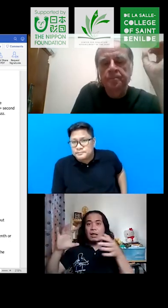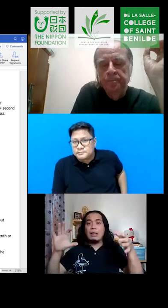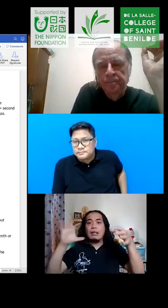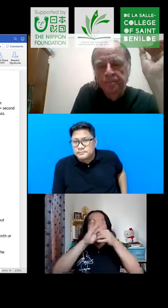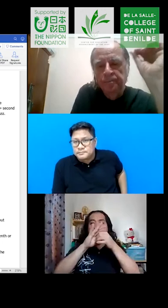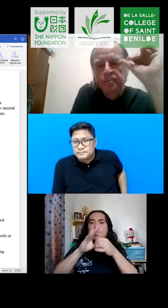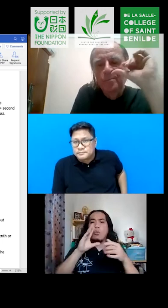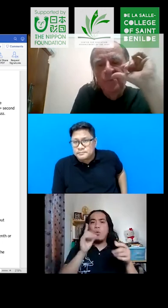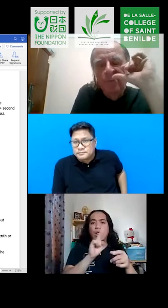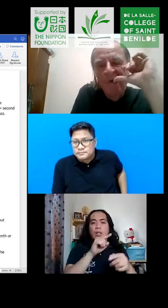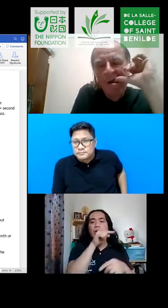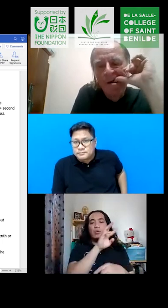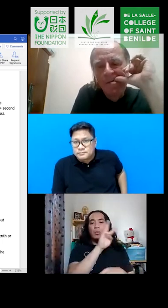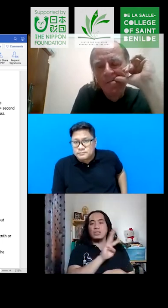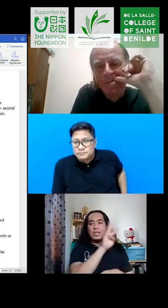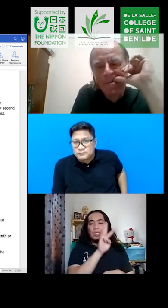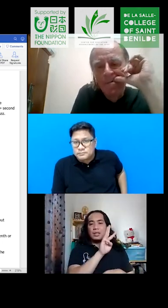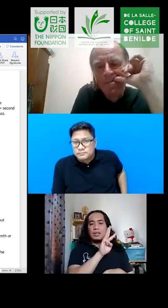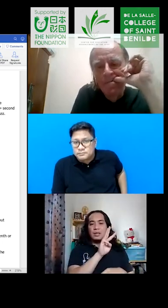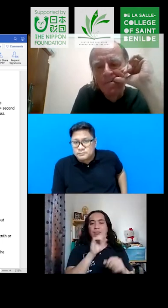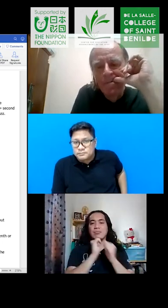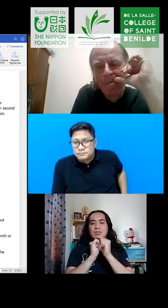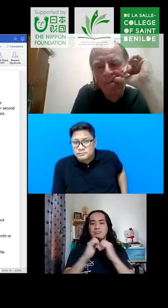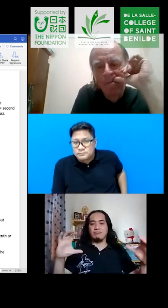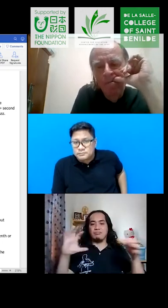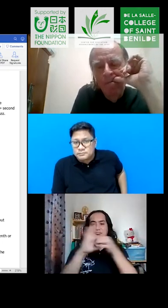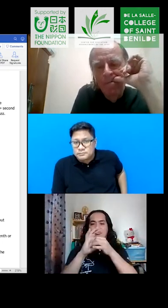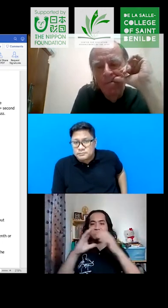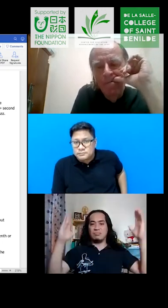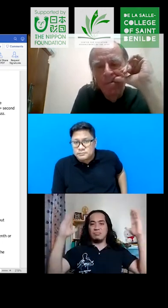Remember when we were talking about nomials, first, second, third?